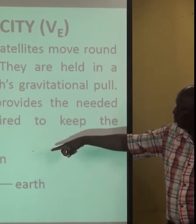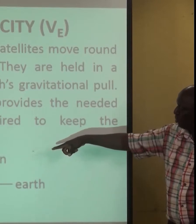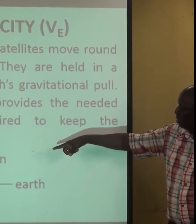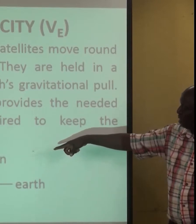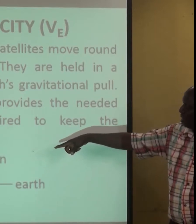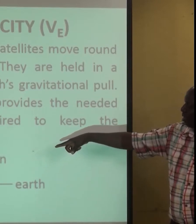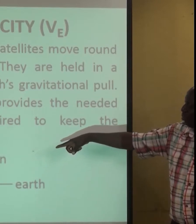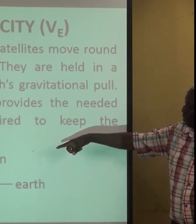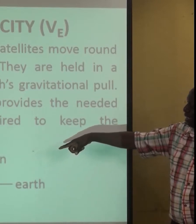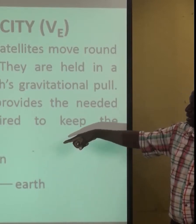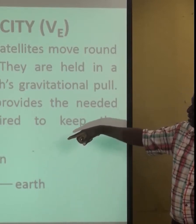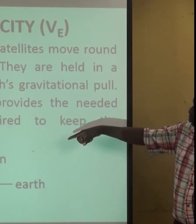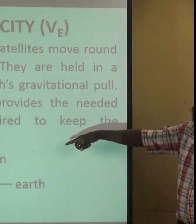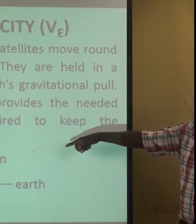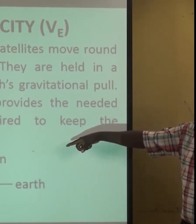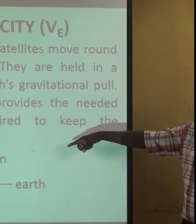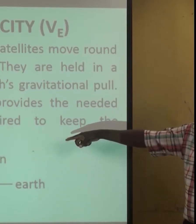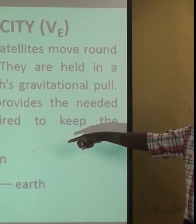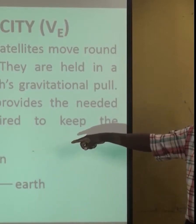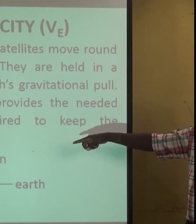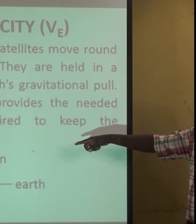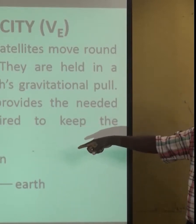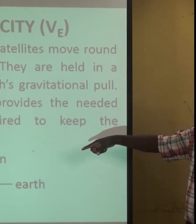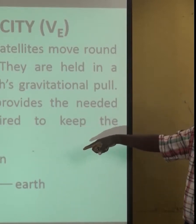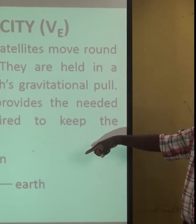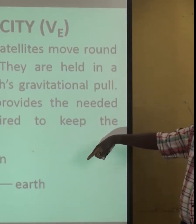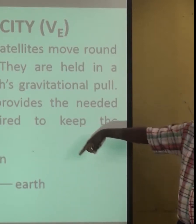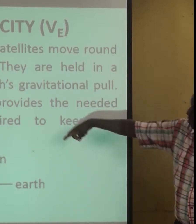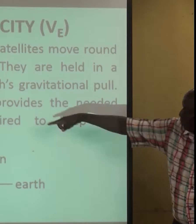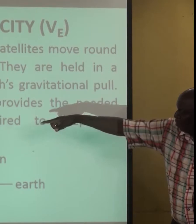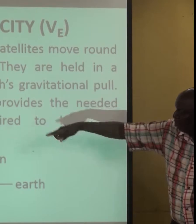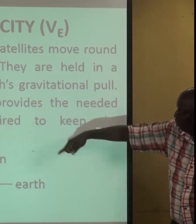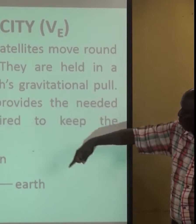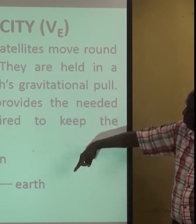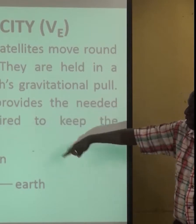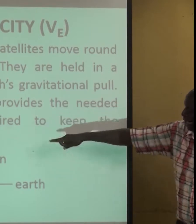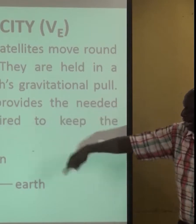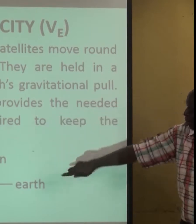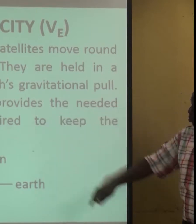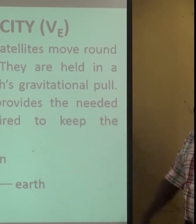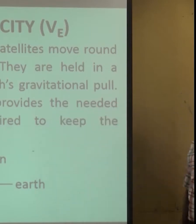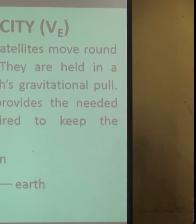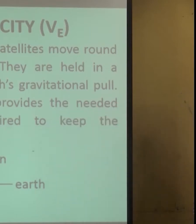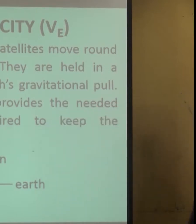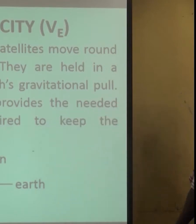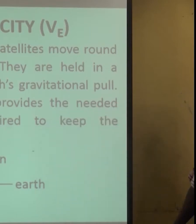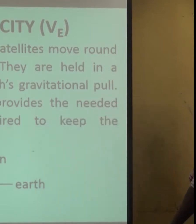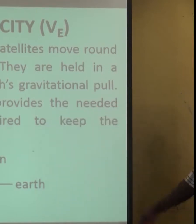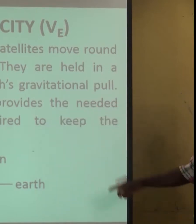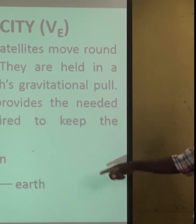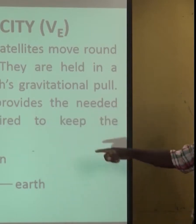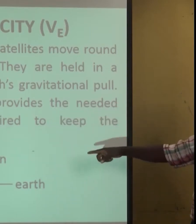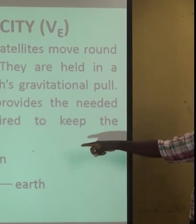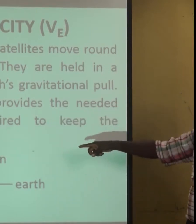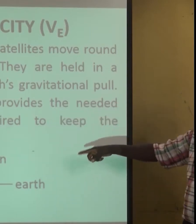Moon, okay, which is a natural satellite revolving or moving around the Earth.